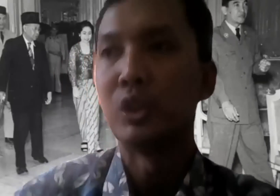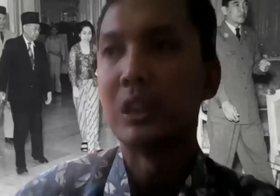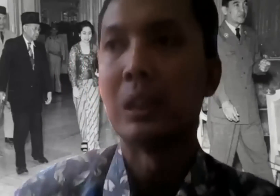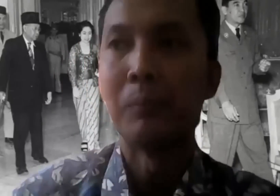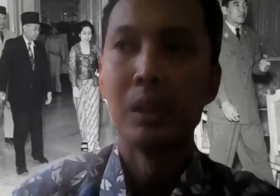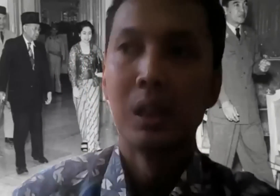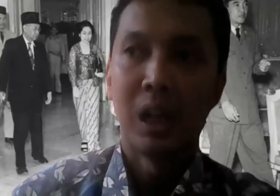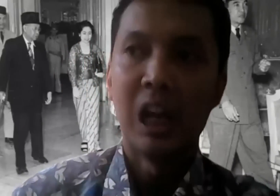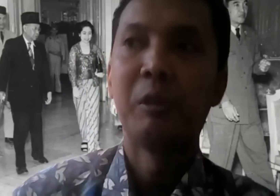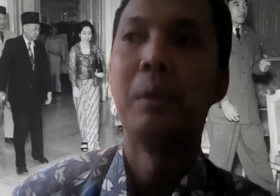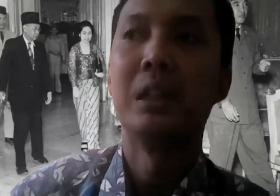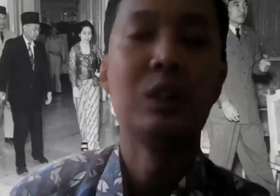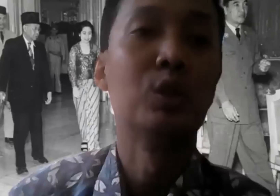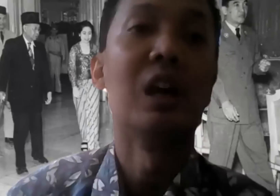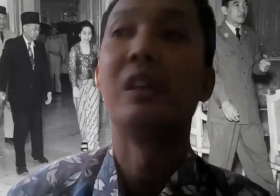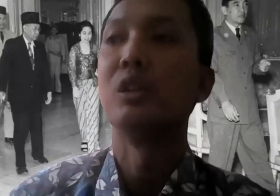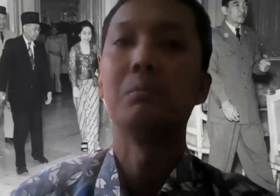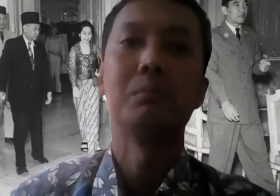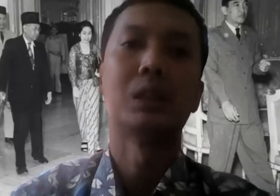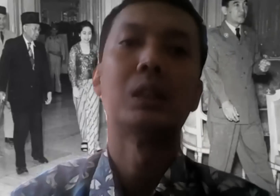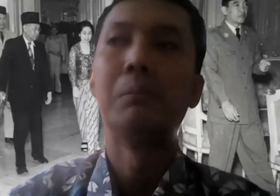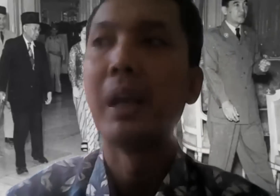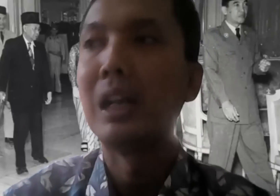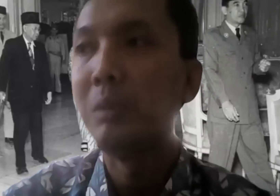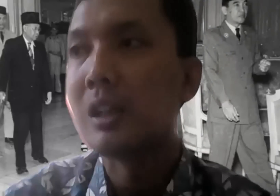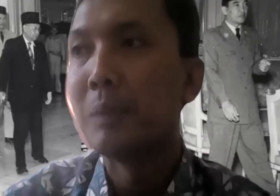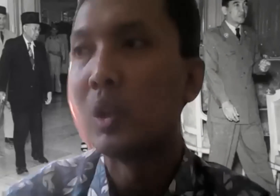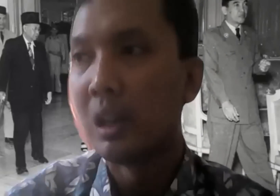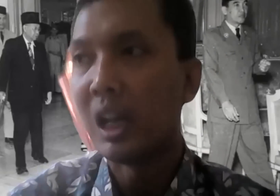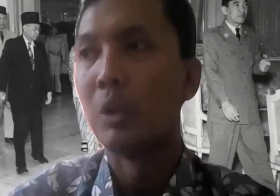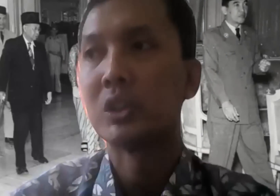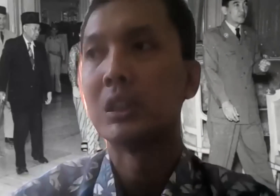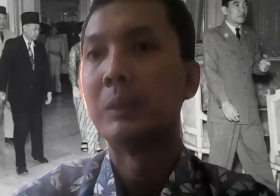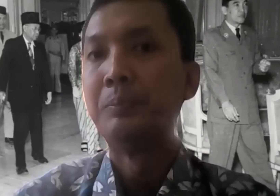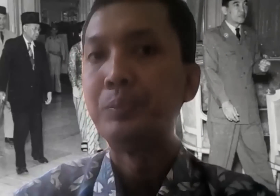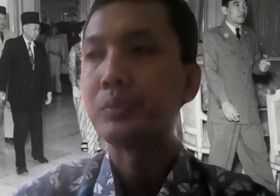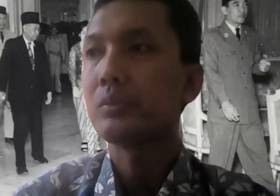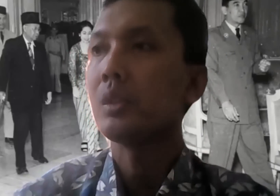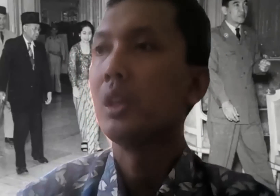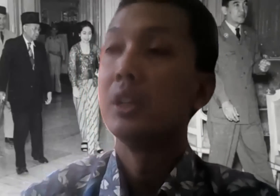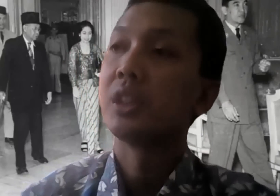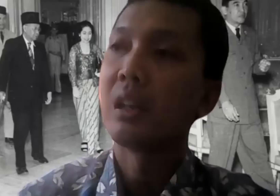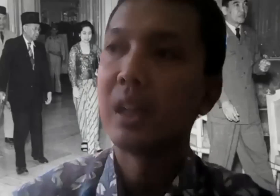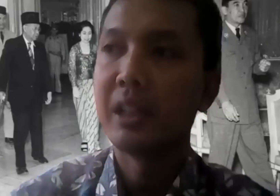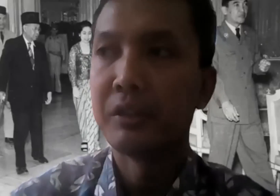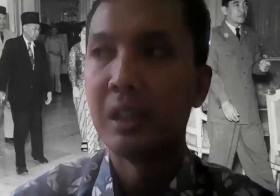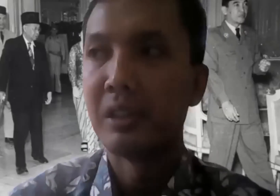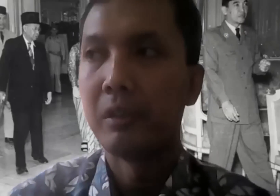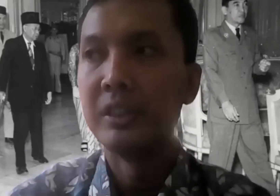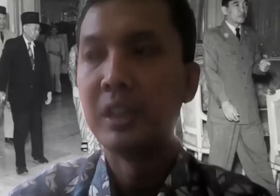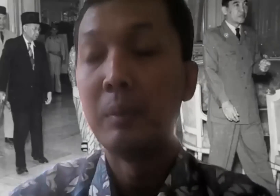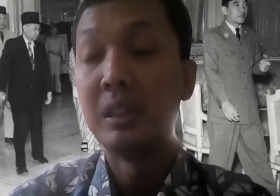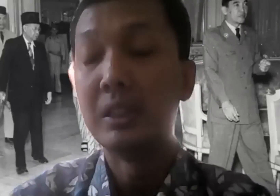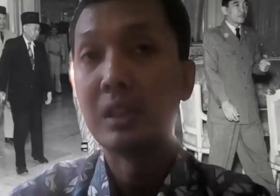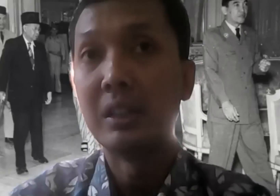very crucial. Hello everybody, good afternoon. My name is Slamet Tohari. I was a secretary of Center